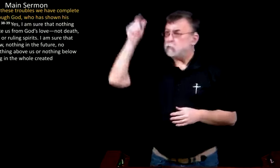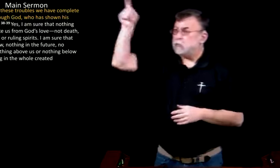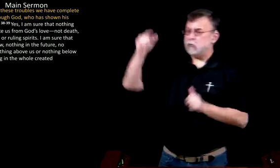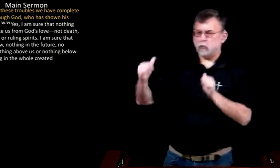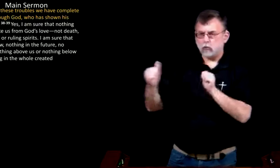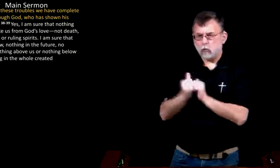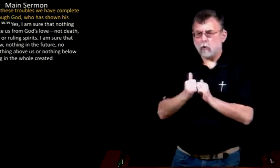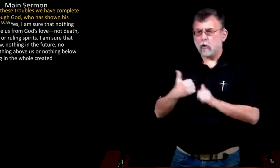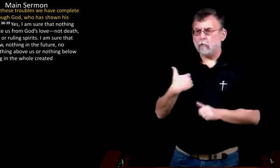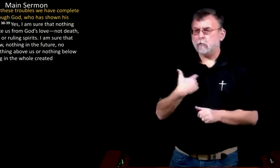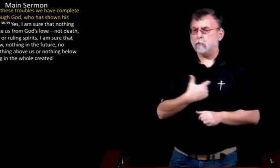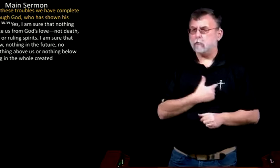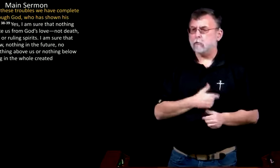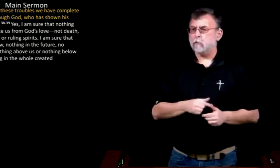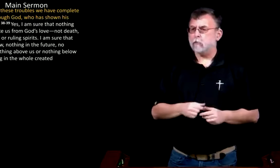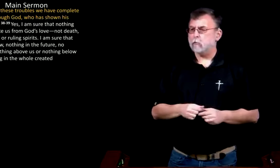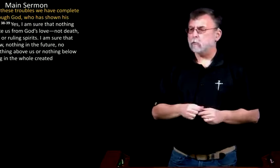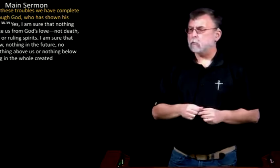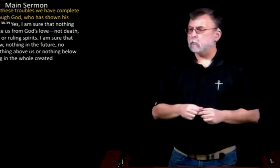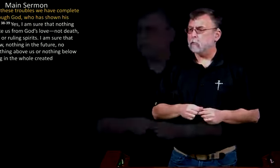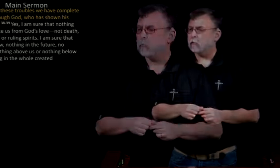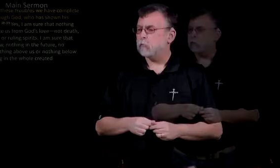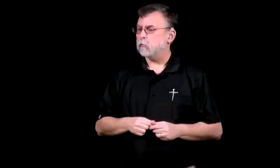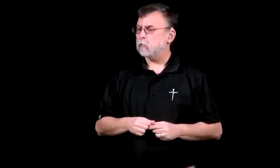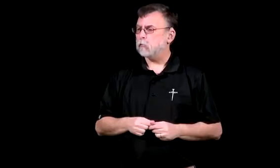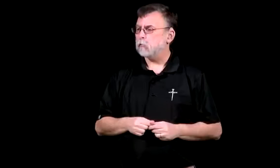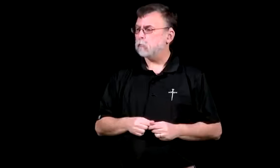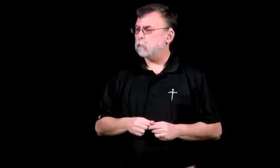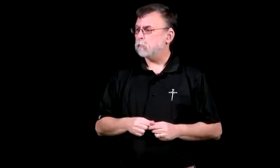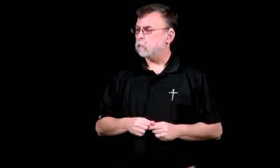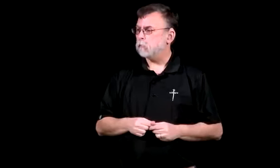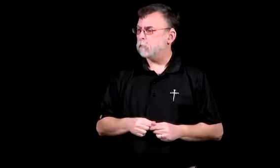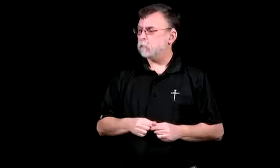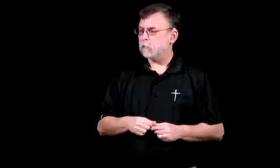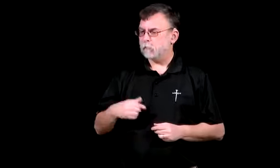During our troubles, we need to be joyful because God is with us.